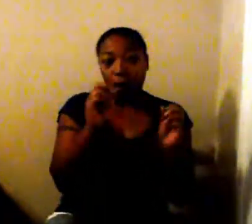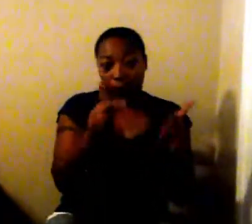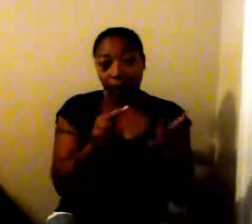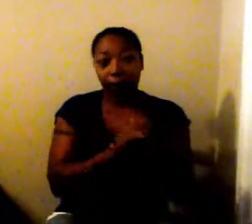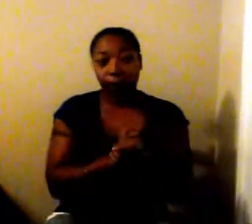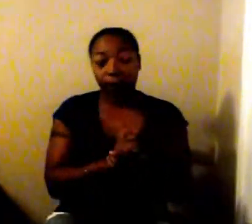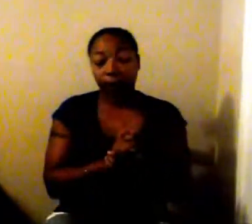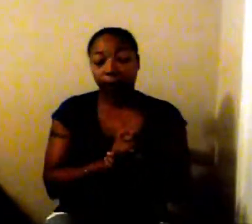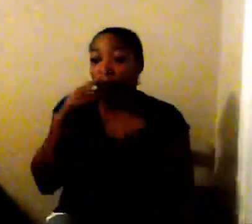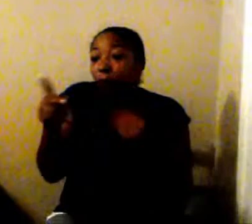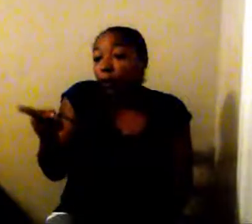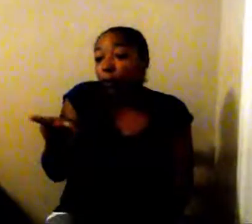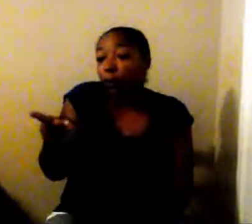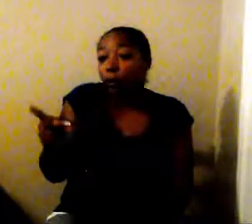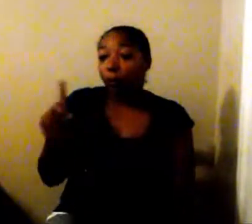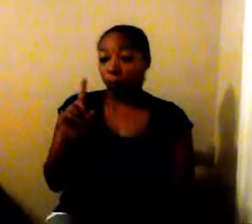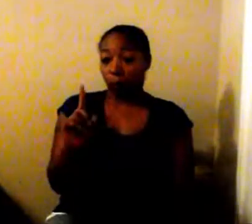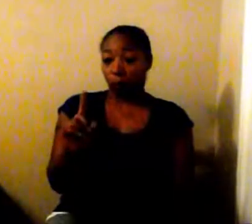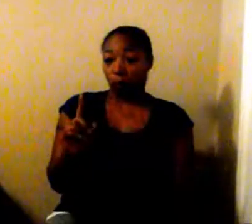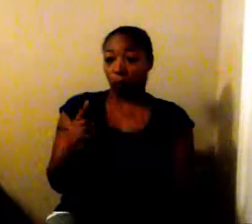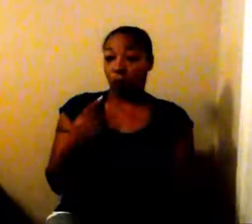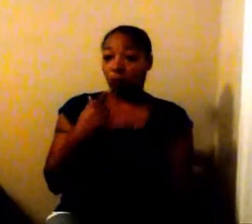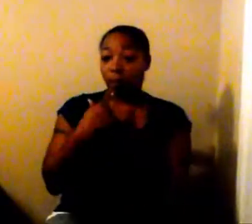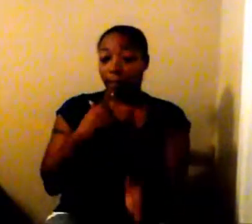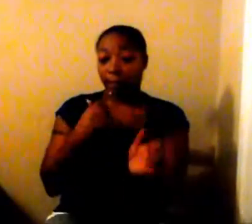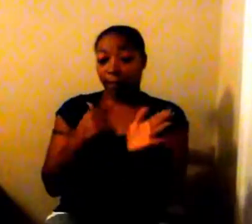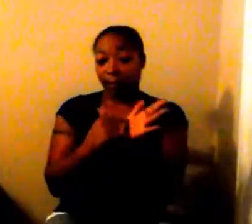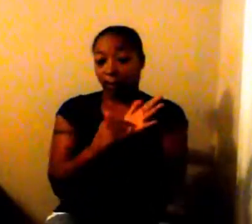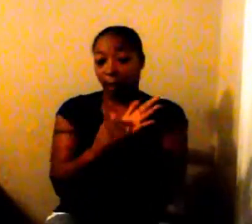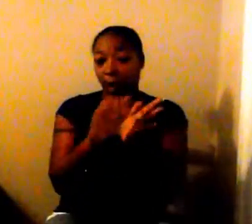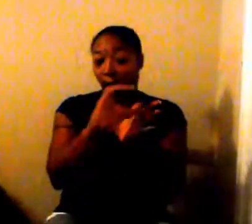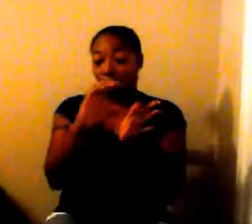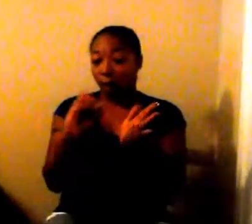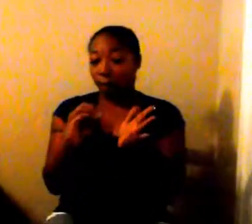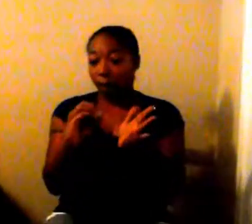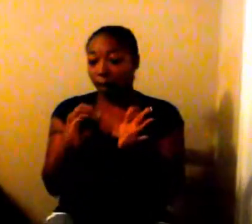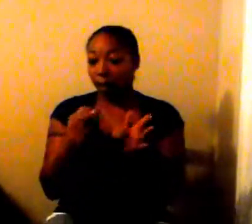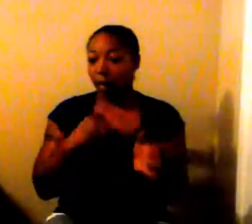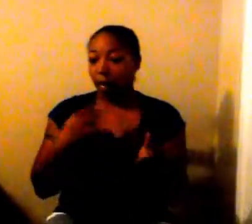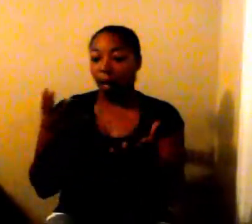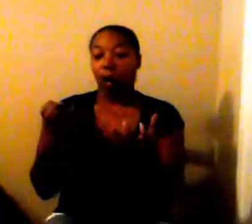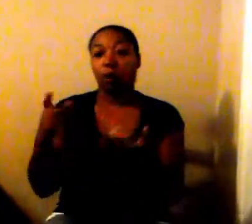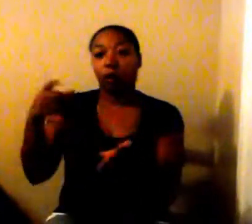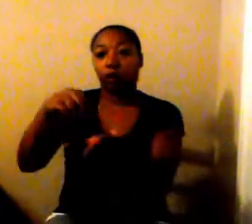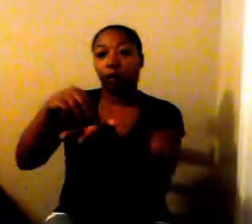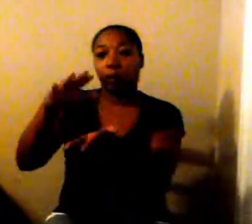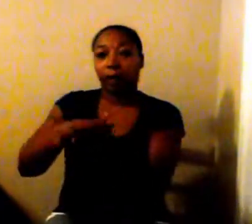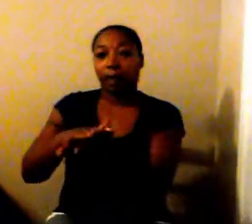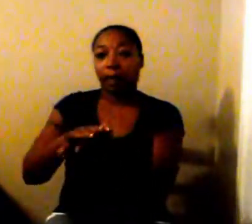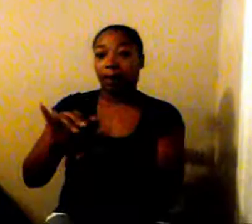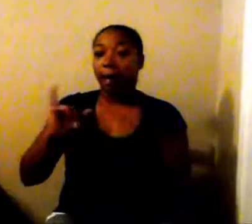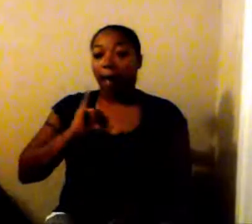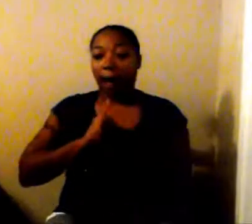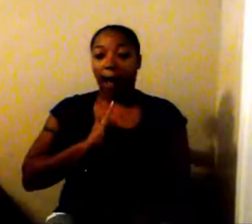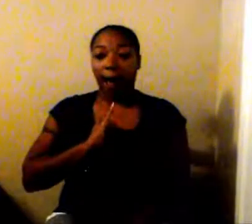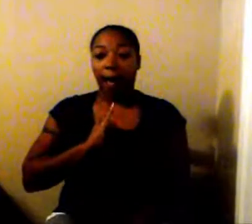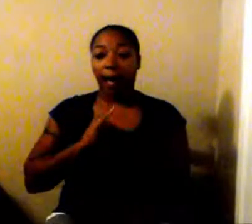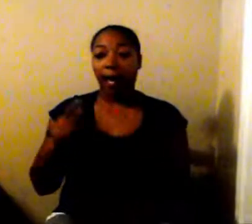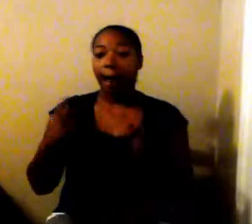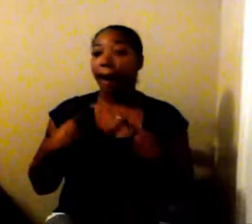Okay? For you two, where it says company, I want you to put down I